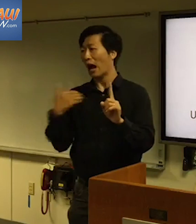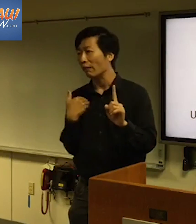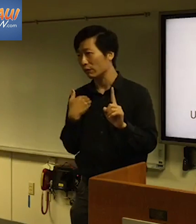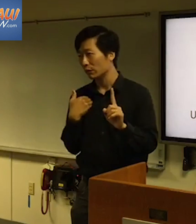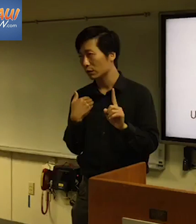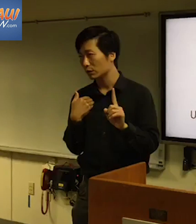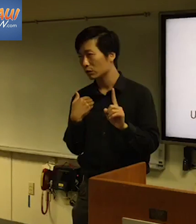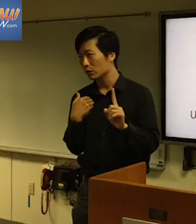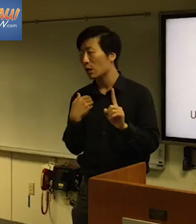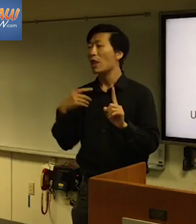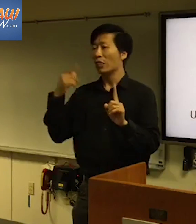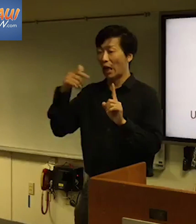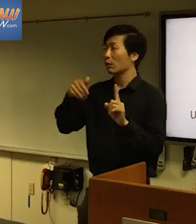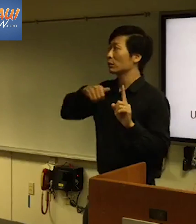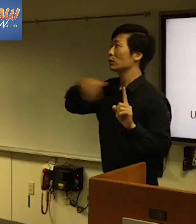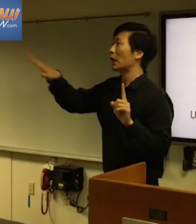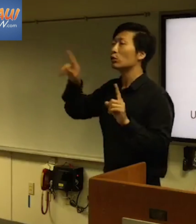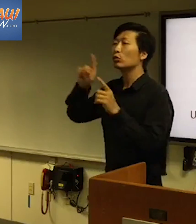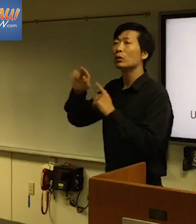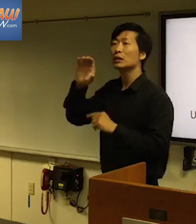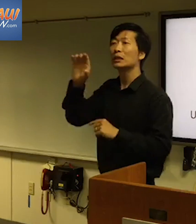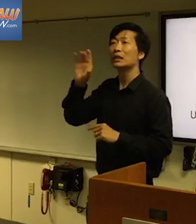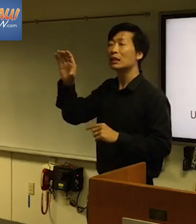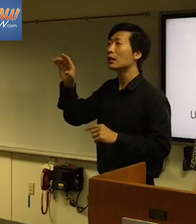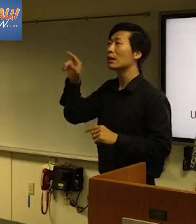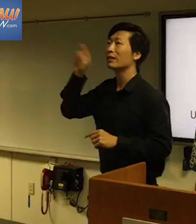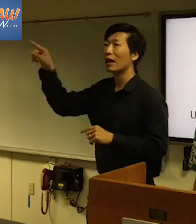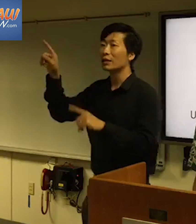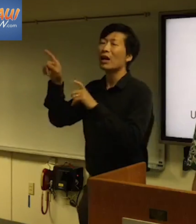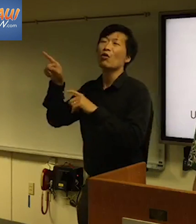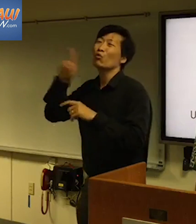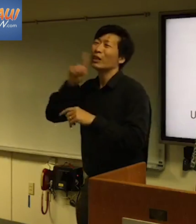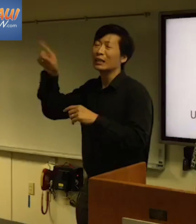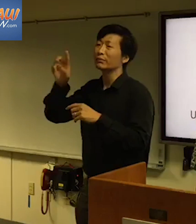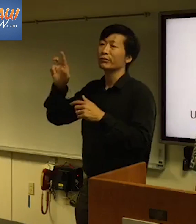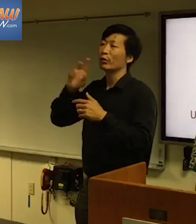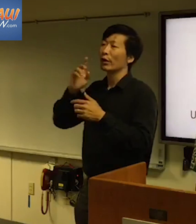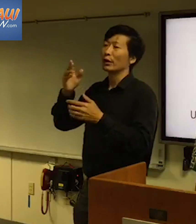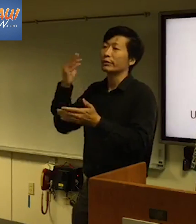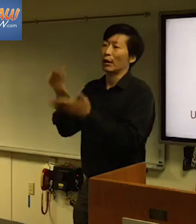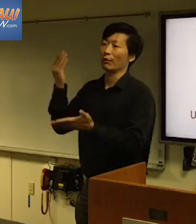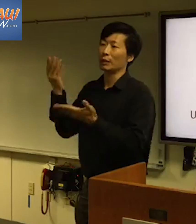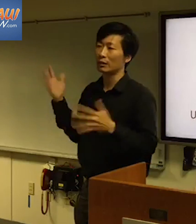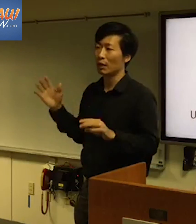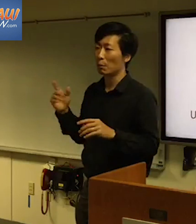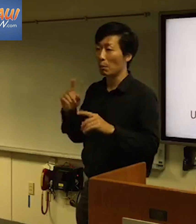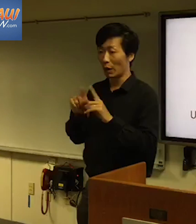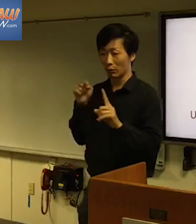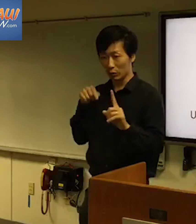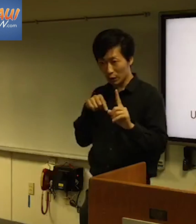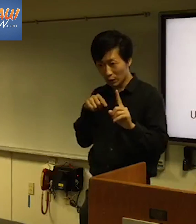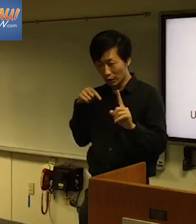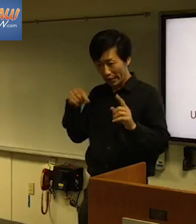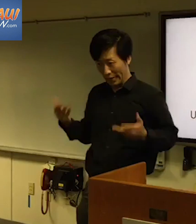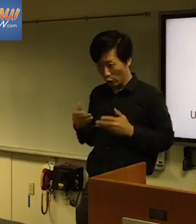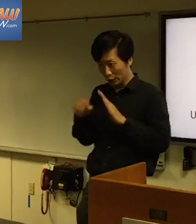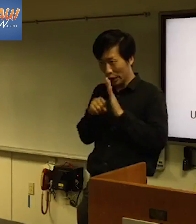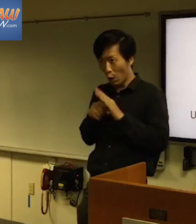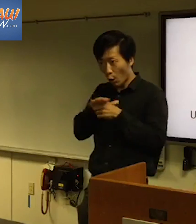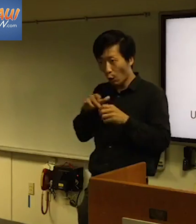ill. Precautions were taken at the by the healthcare provider when the person was tested. So we don't believe there are close contacts. We are, of